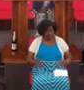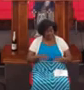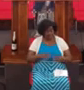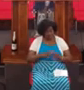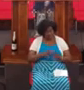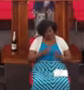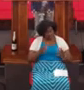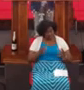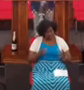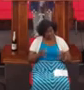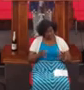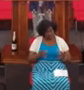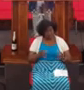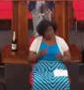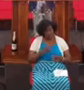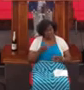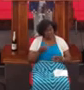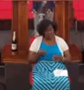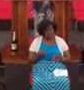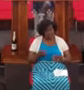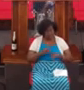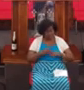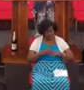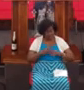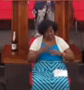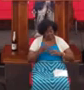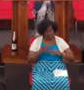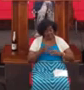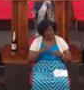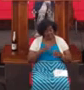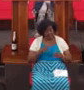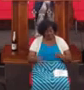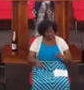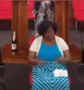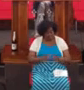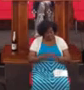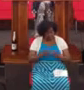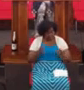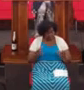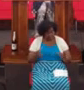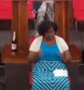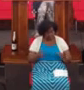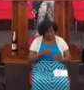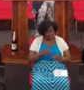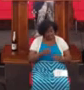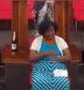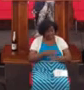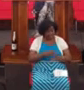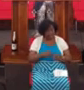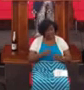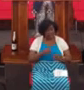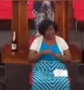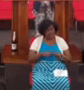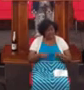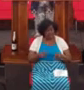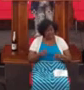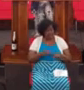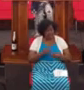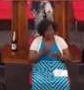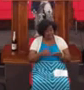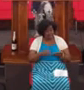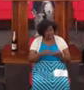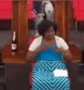swollen. Our fingers tend to be bigger than normal. Feet may be bigger than normal. Hands, different body parts,